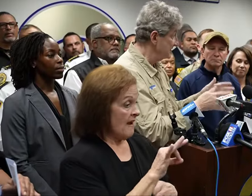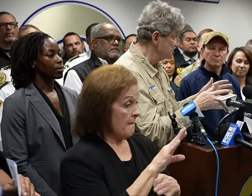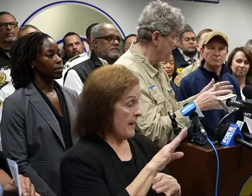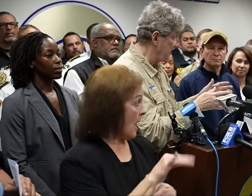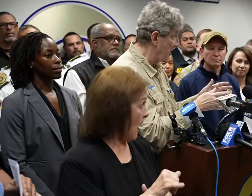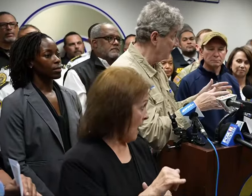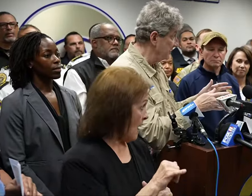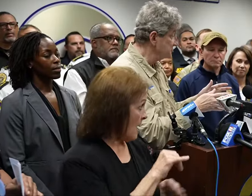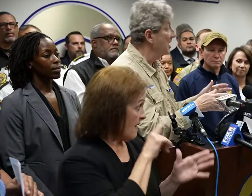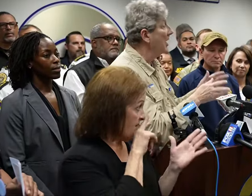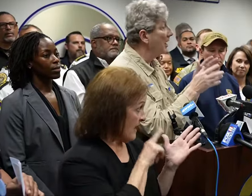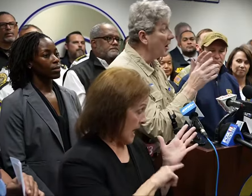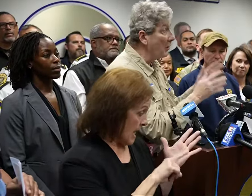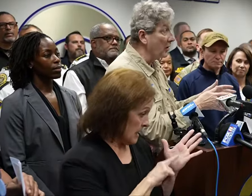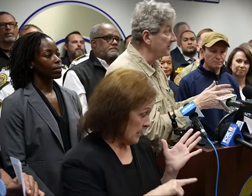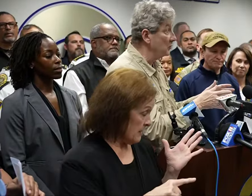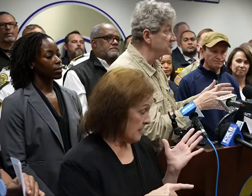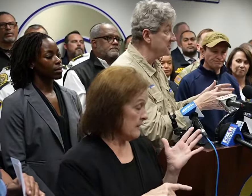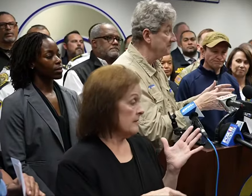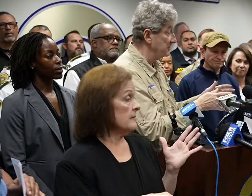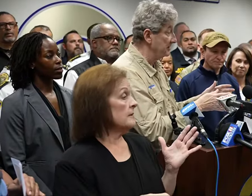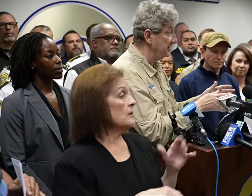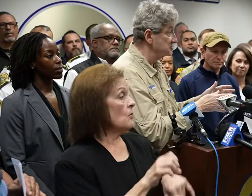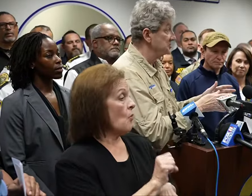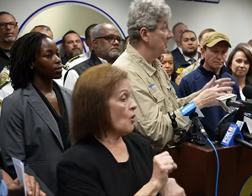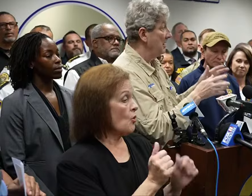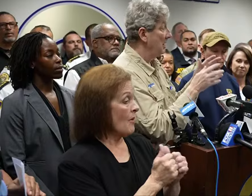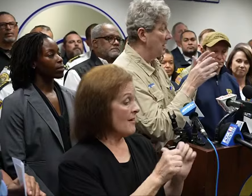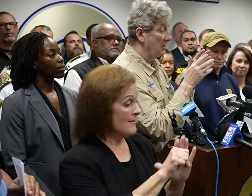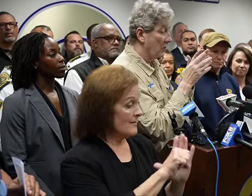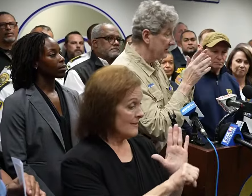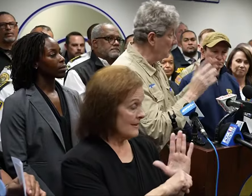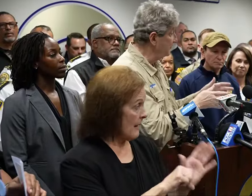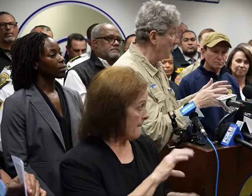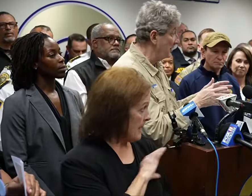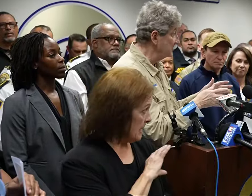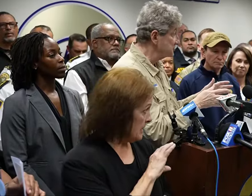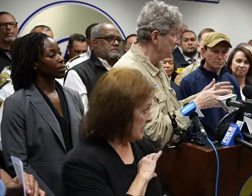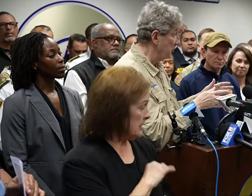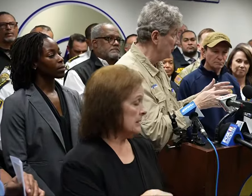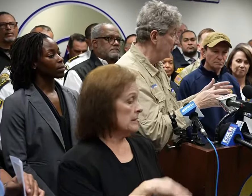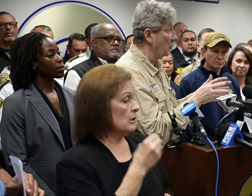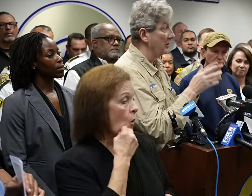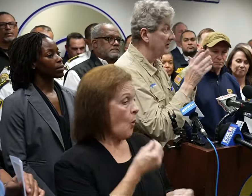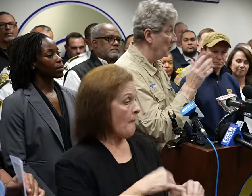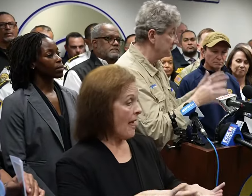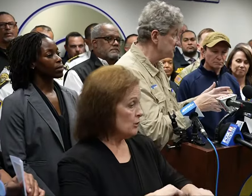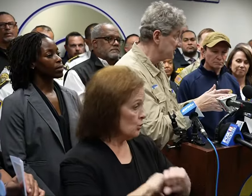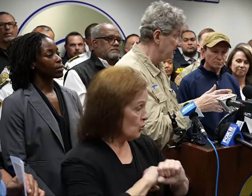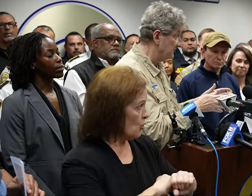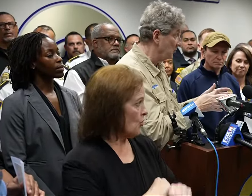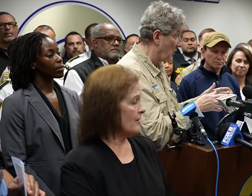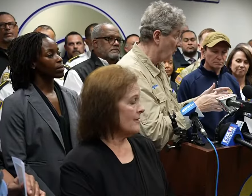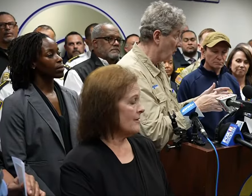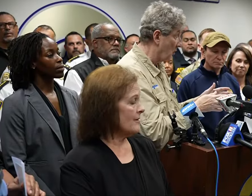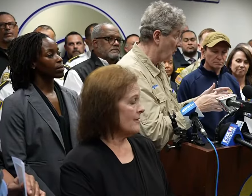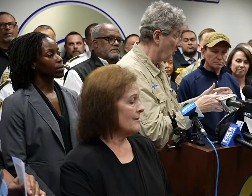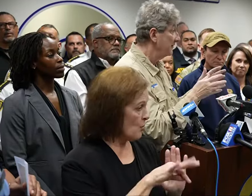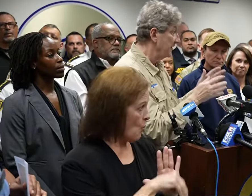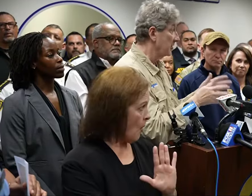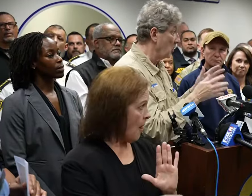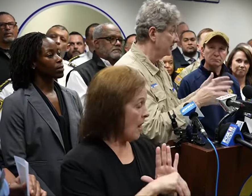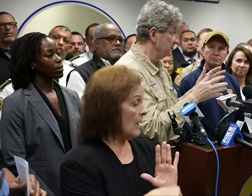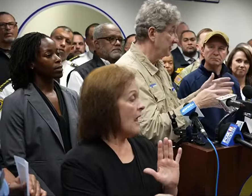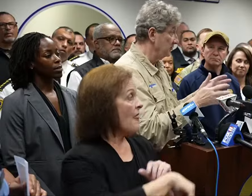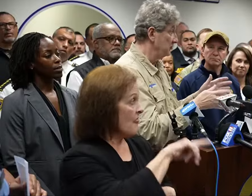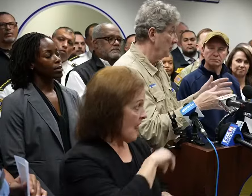to investigate all this, along working with state police, working with Homeland Security, working with the city of New Orleans,